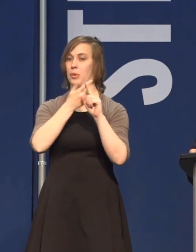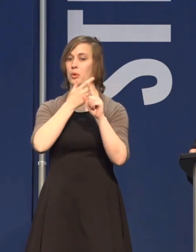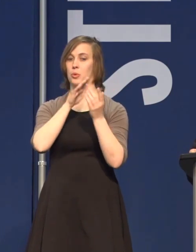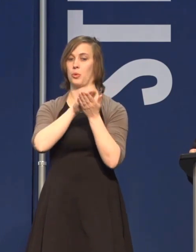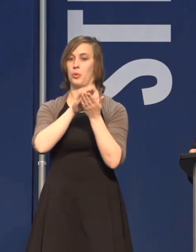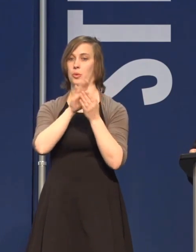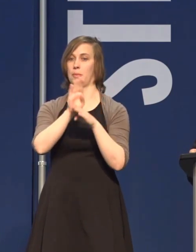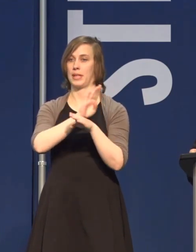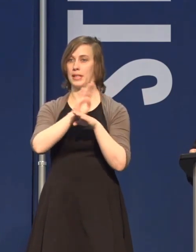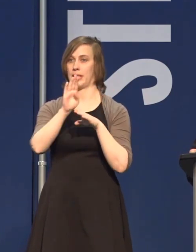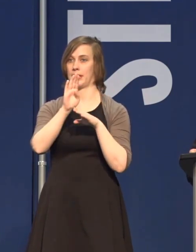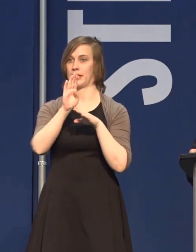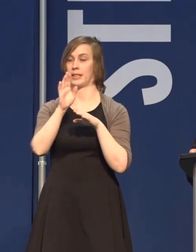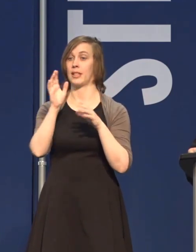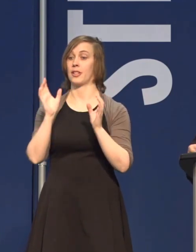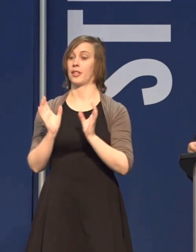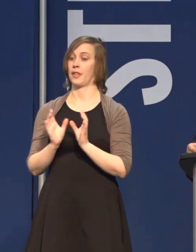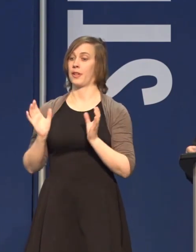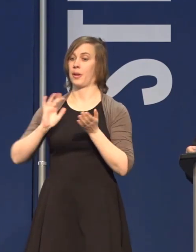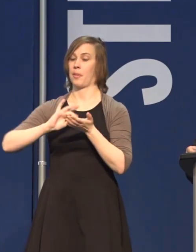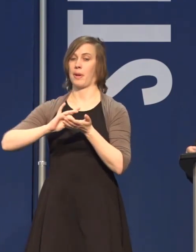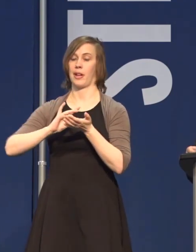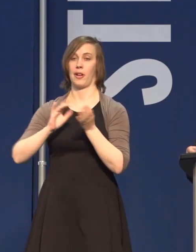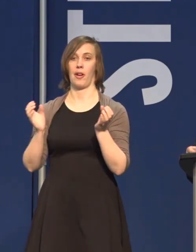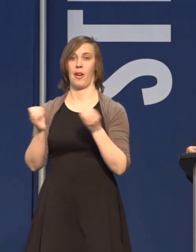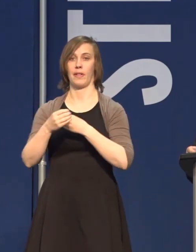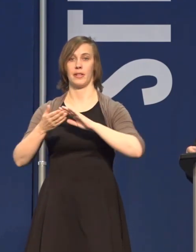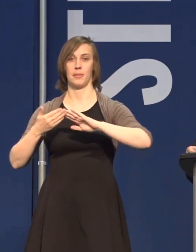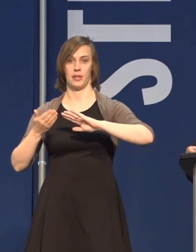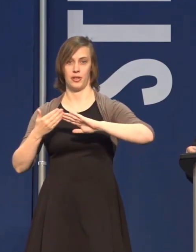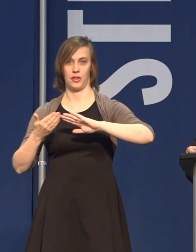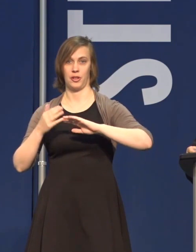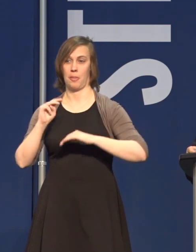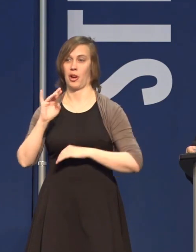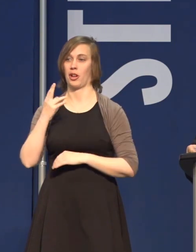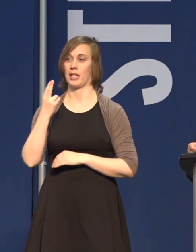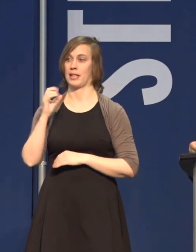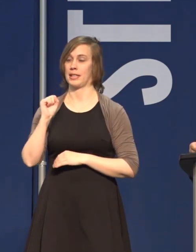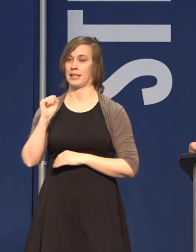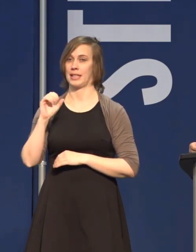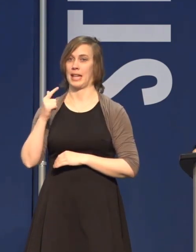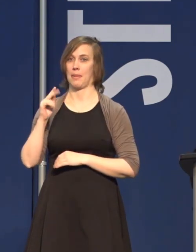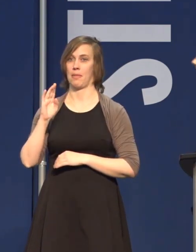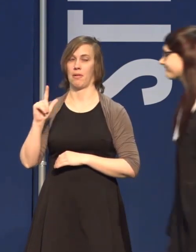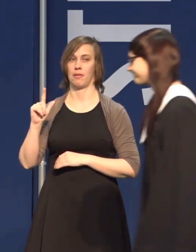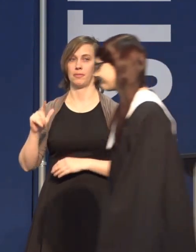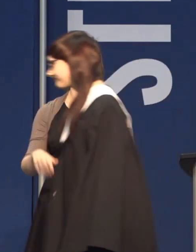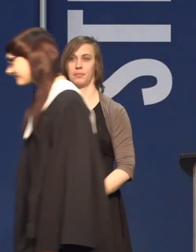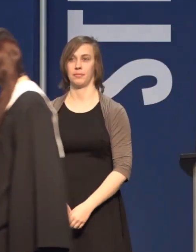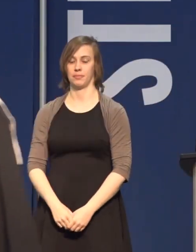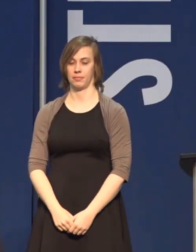Business for a certificate in Medical Office Administration. Marcus Gavel.